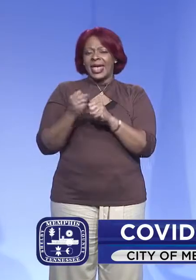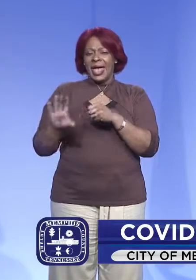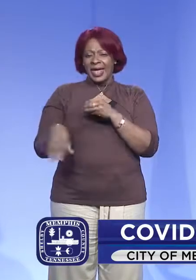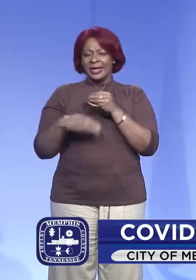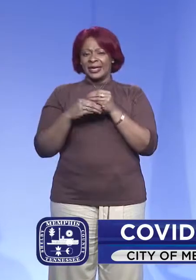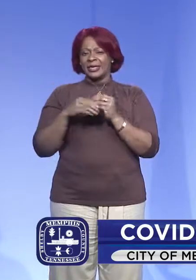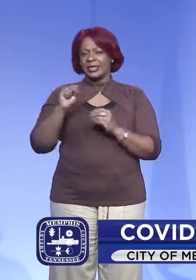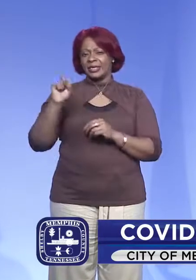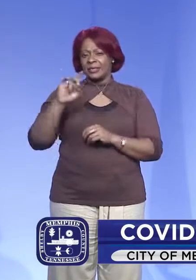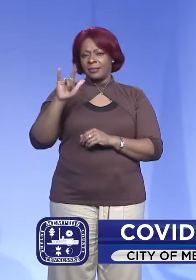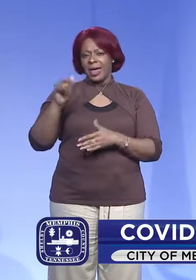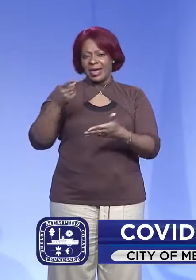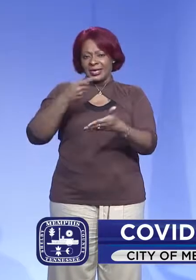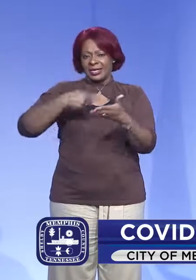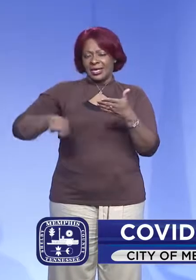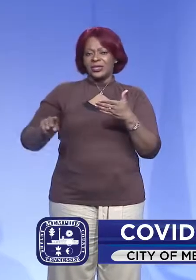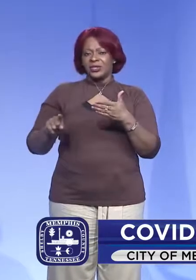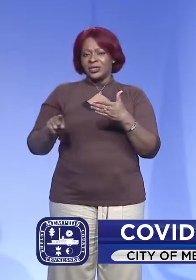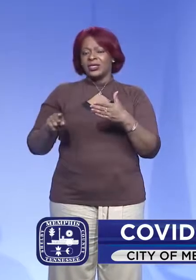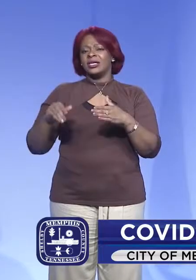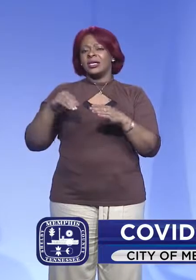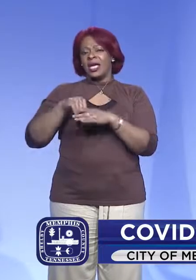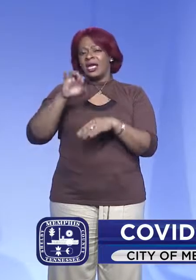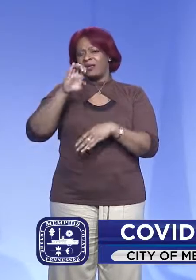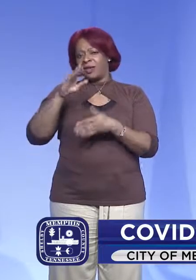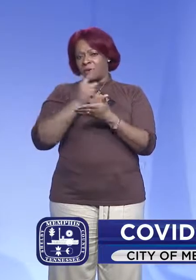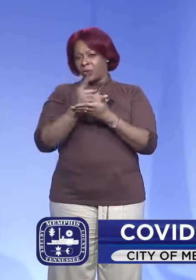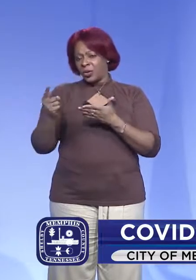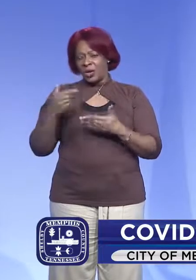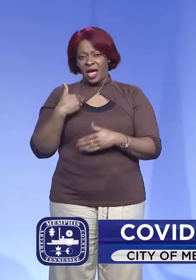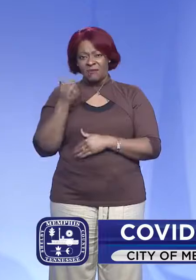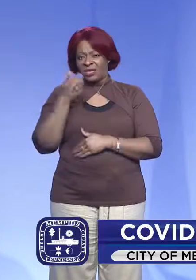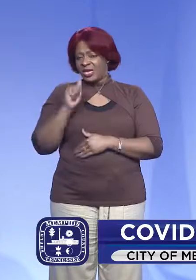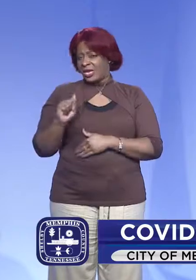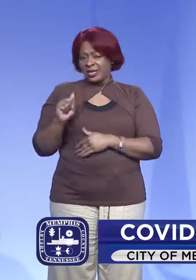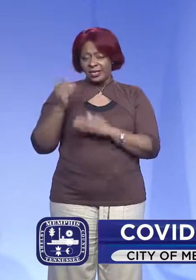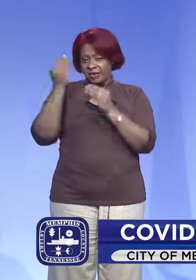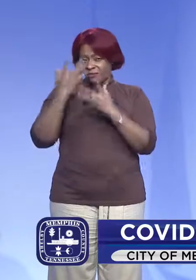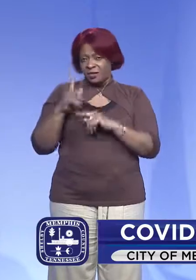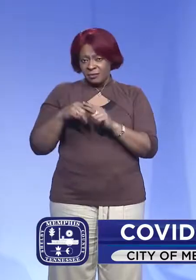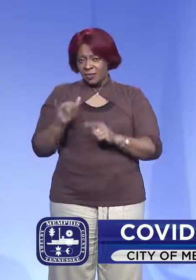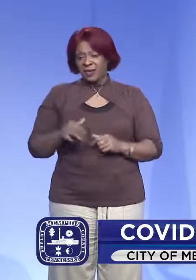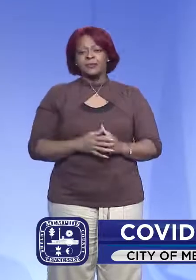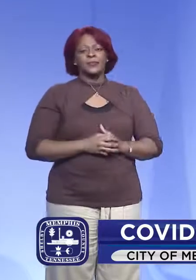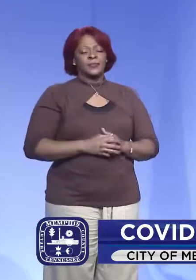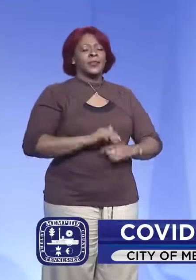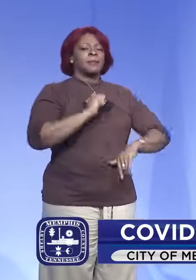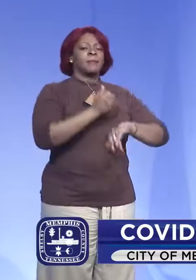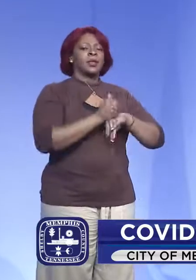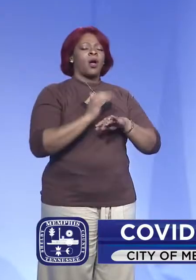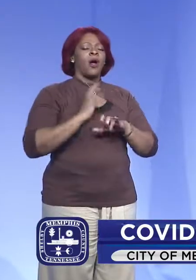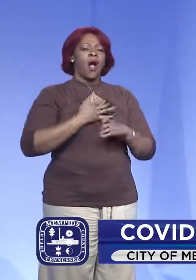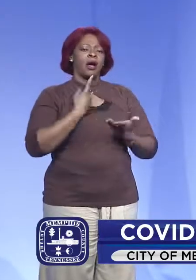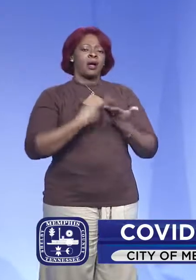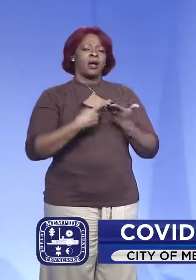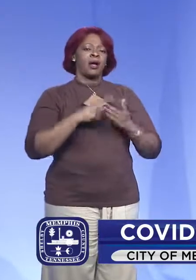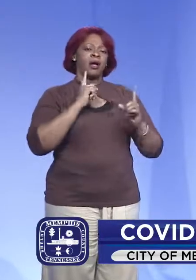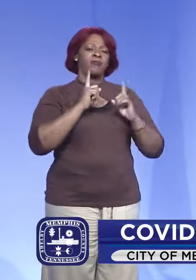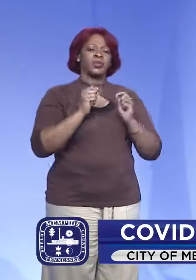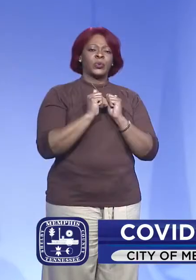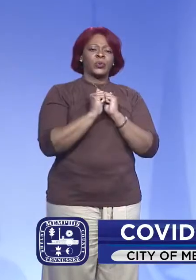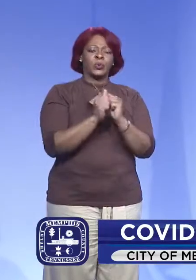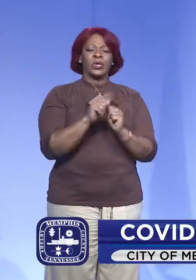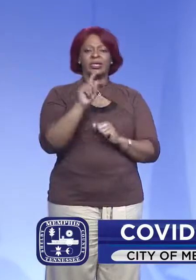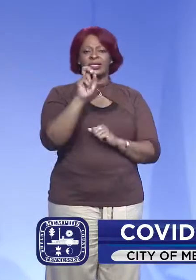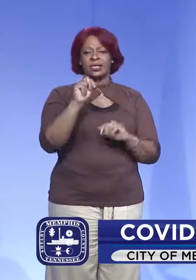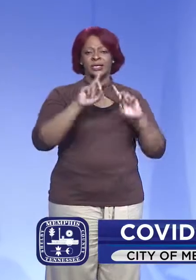additional supply next week in the February weeks? Do you have any preliminary information on that? So based on conversations that we had with the